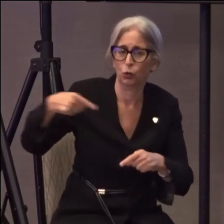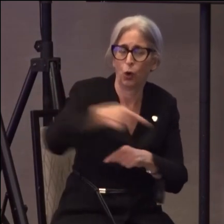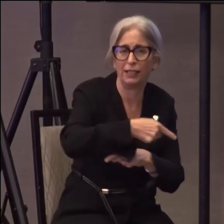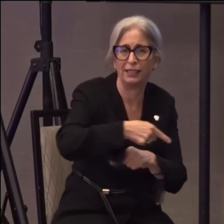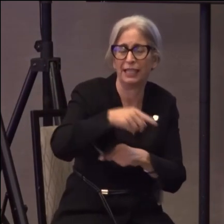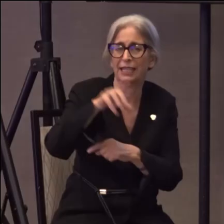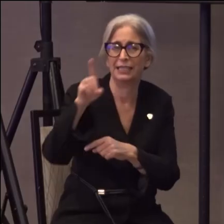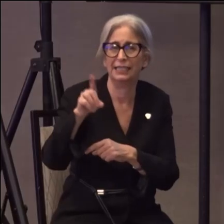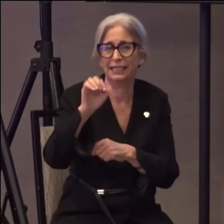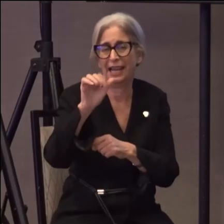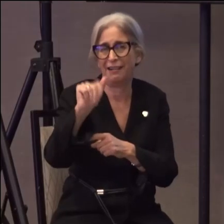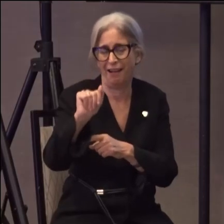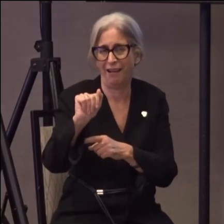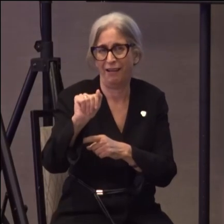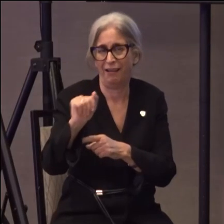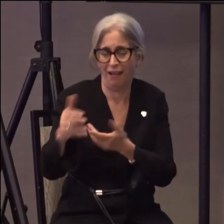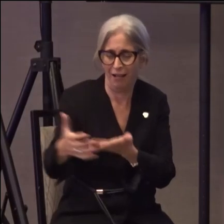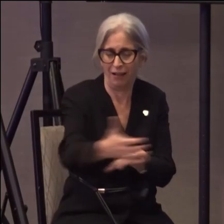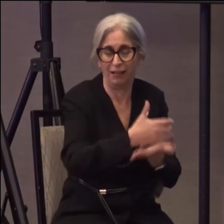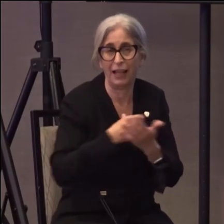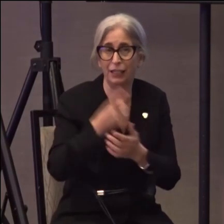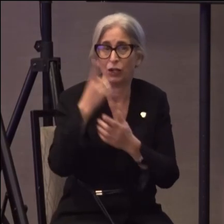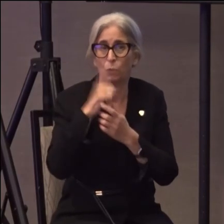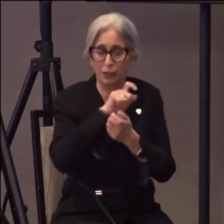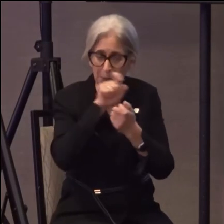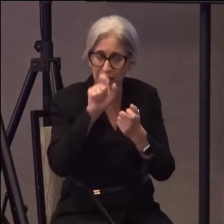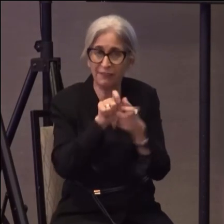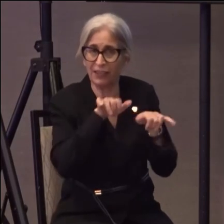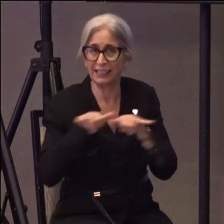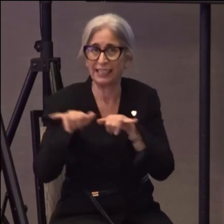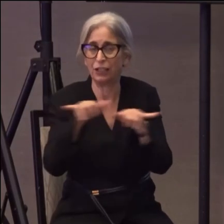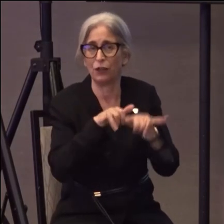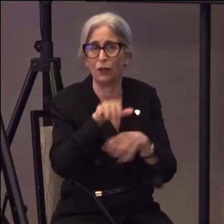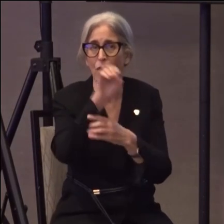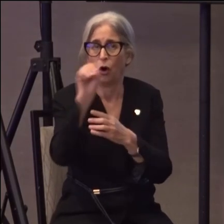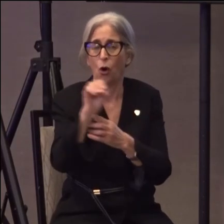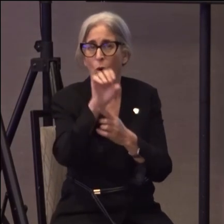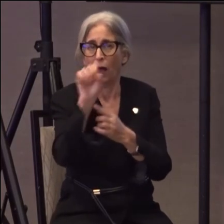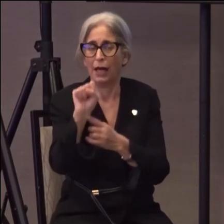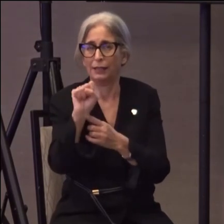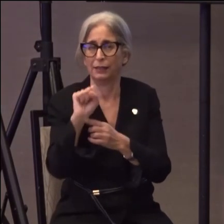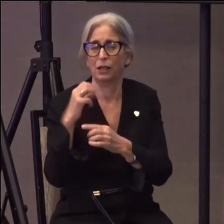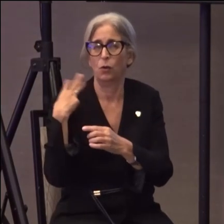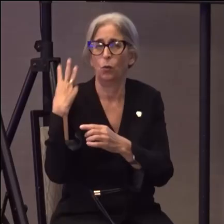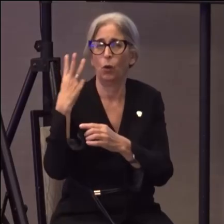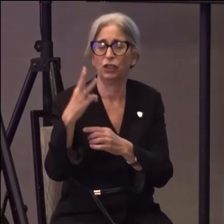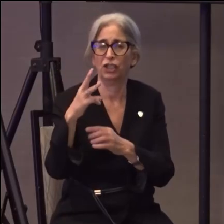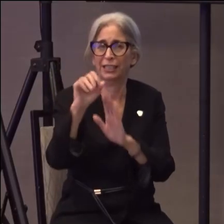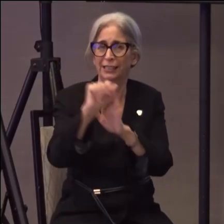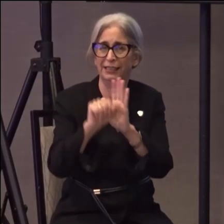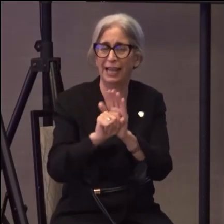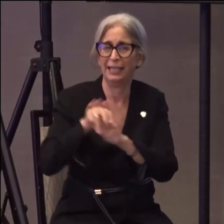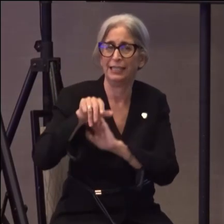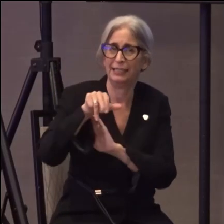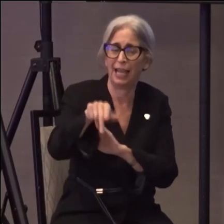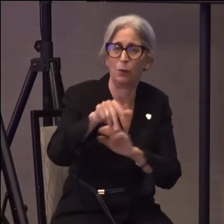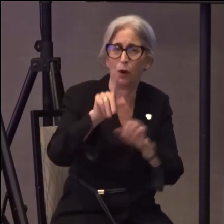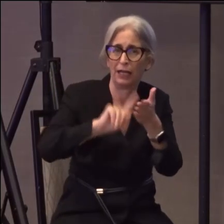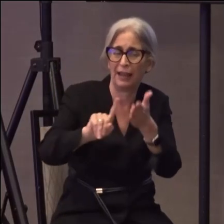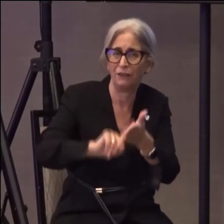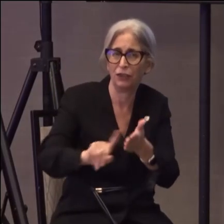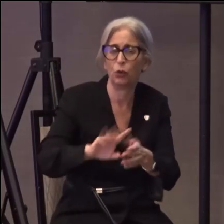dataset collected in one consistent standard, and that is the OS Connect Washington State Sidewalks Inventory